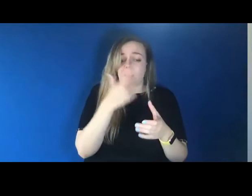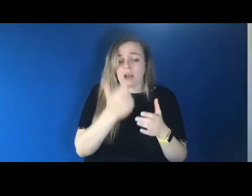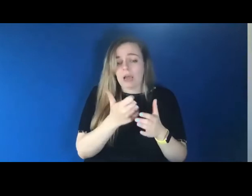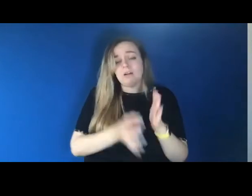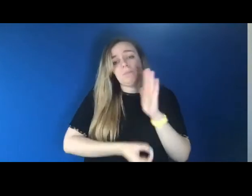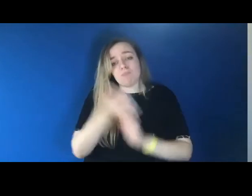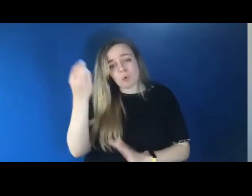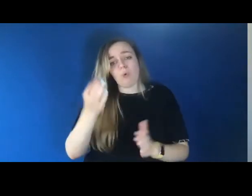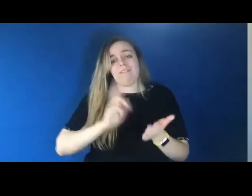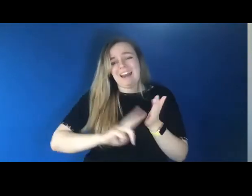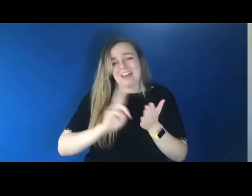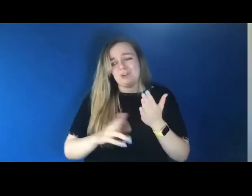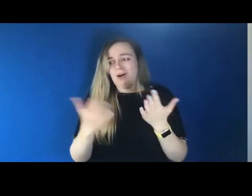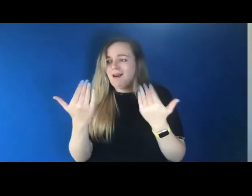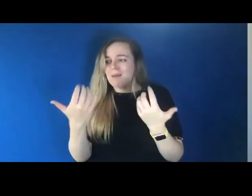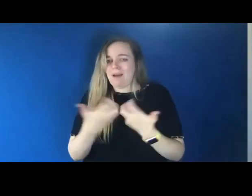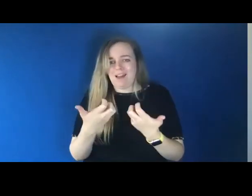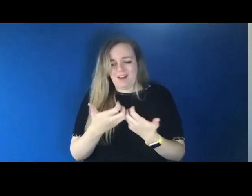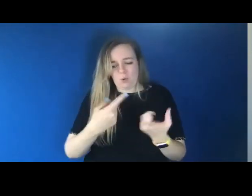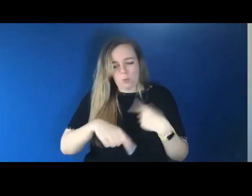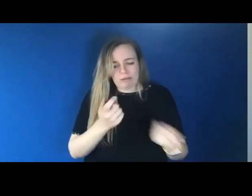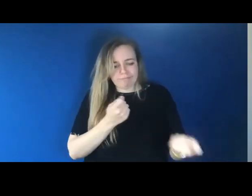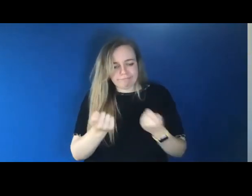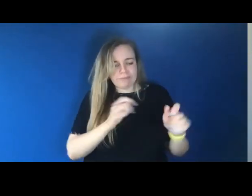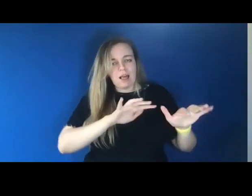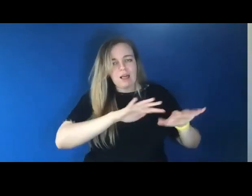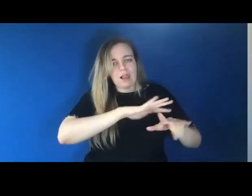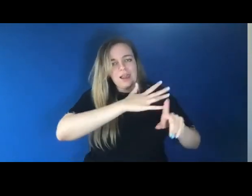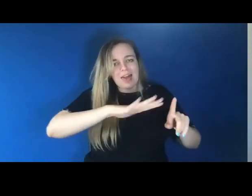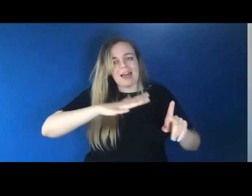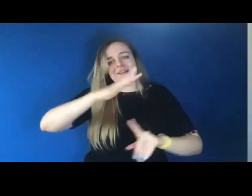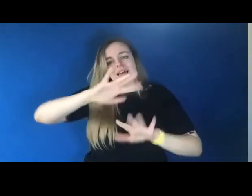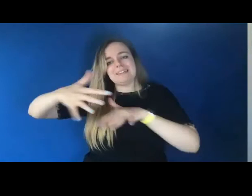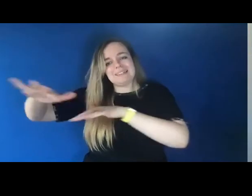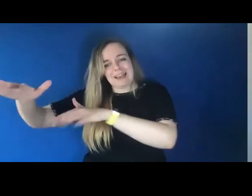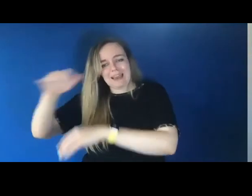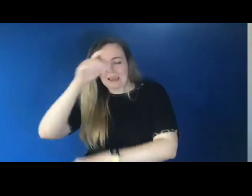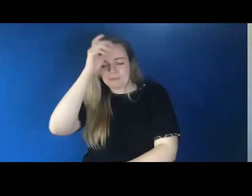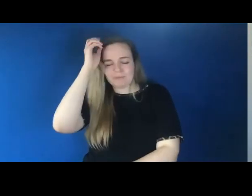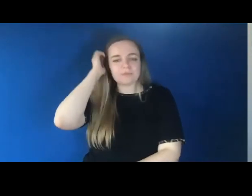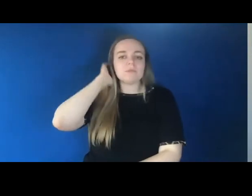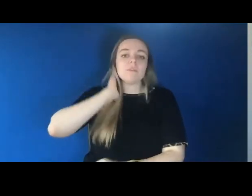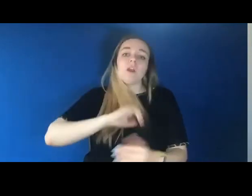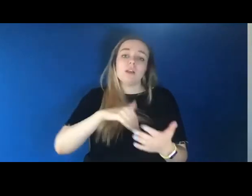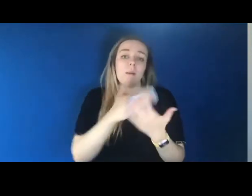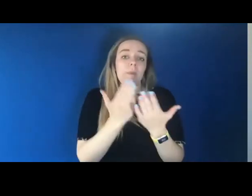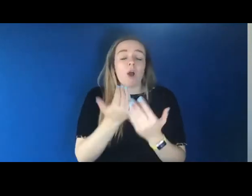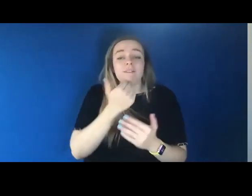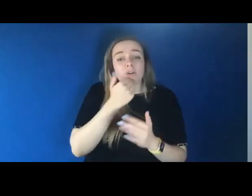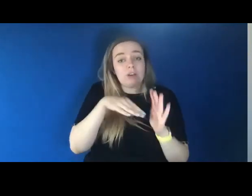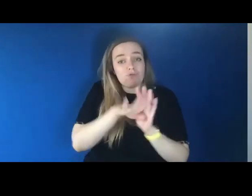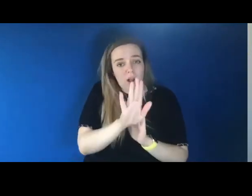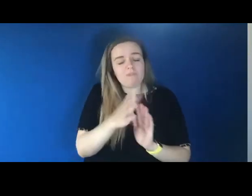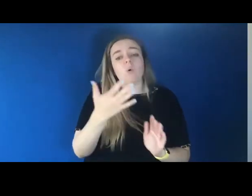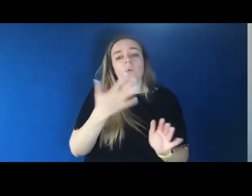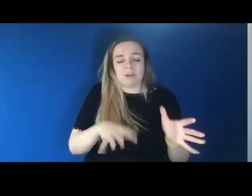climate because they're all about how we manage our land and sea. So as part of the green recovery, we need to just not only